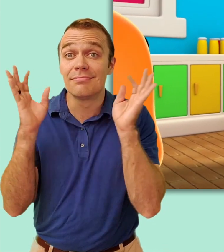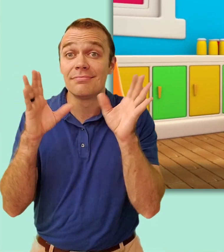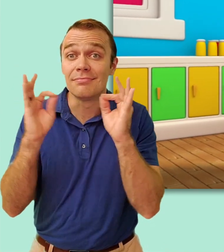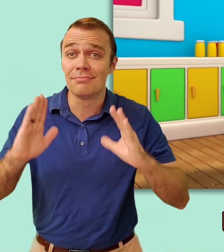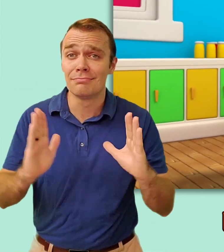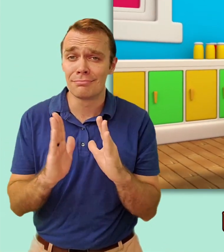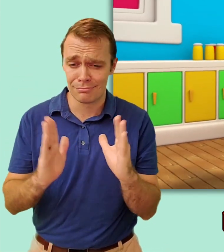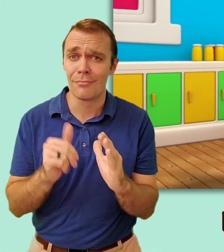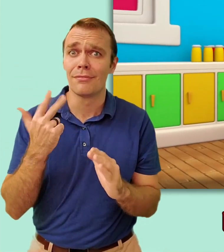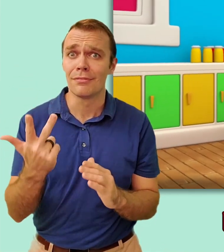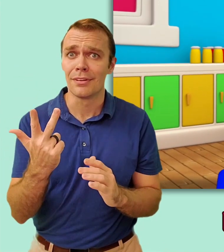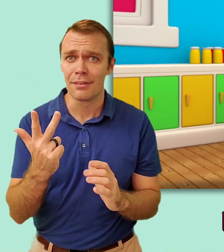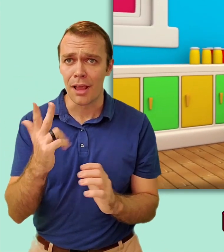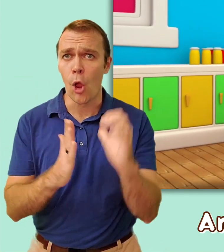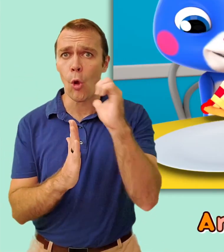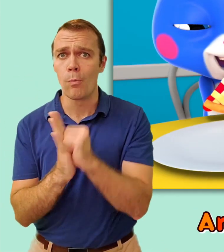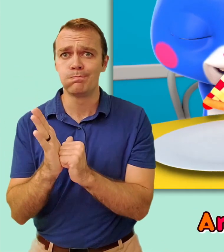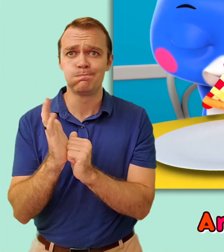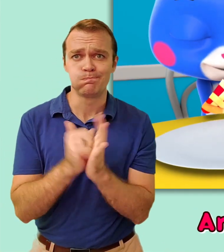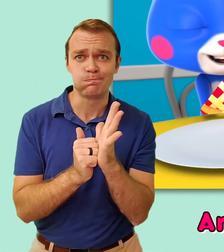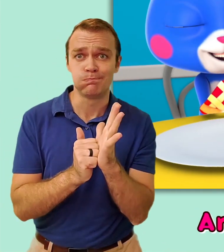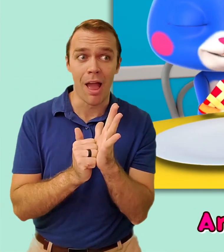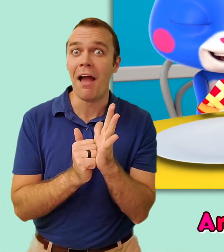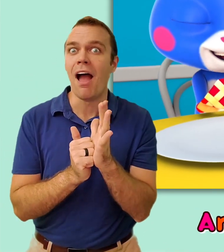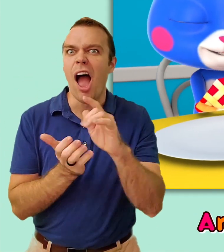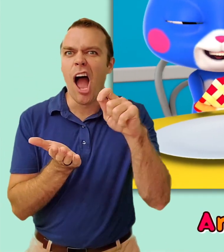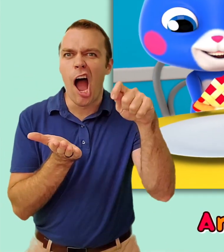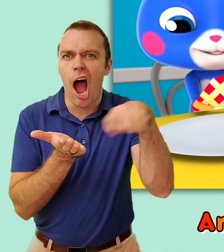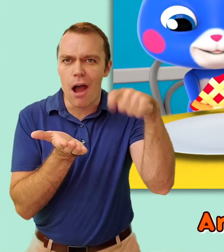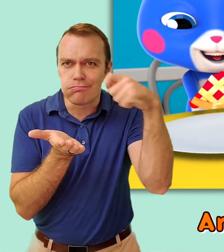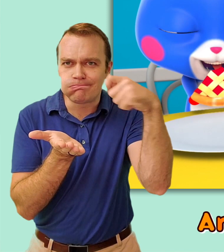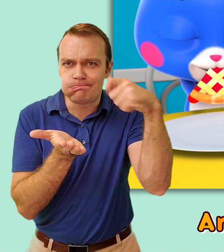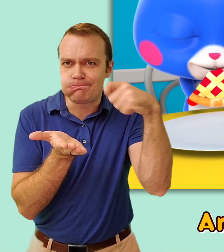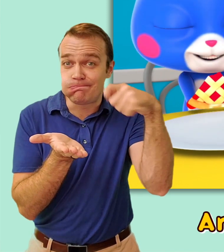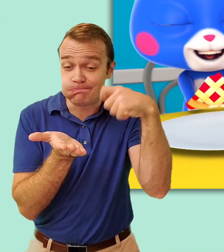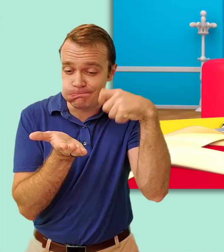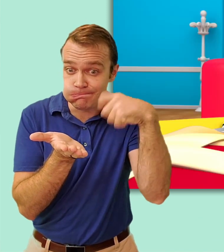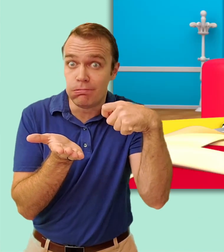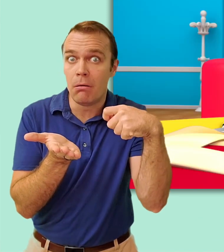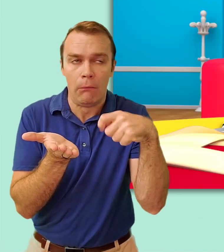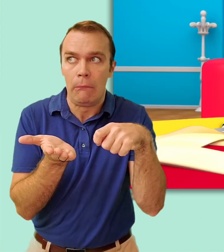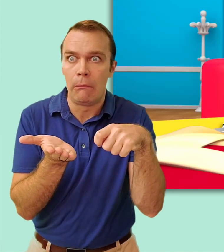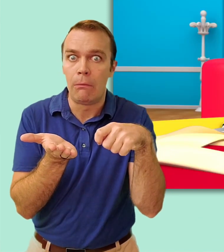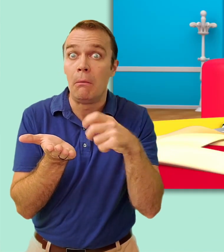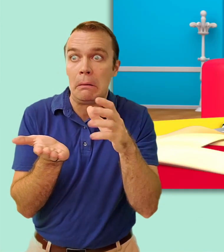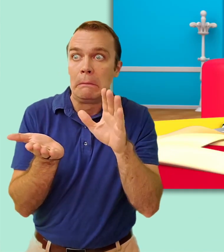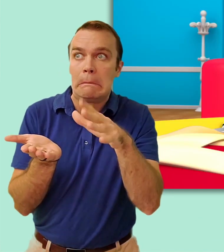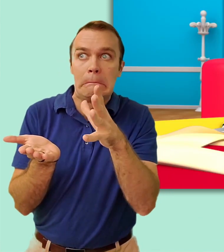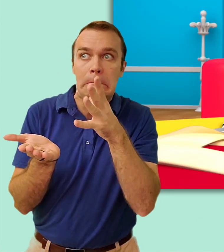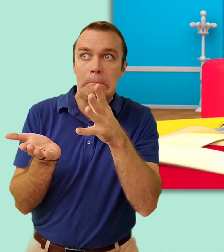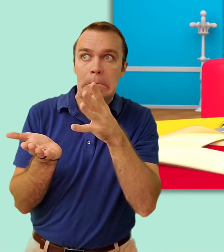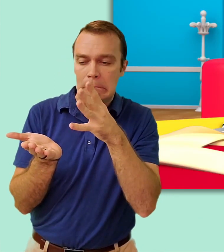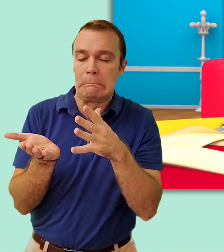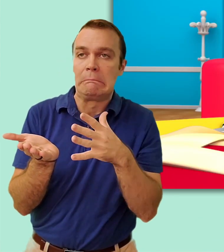Little kittens put on their mittens and soon ate up the pie. Oh mother dear,